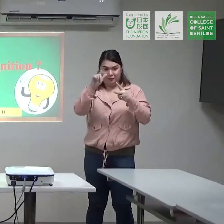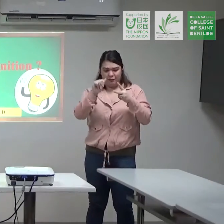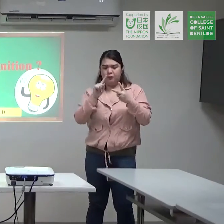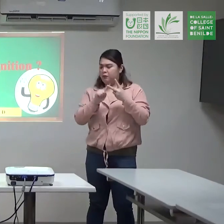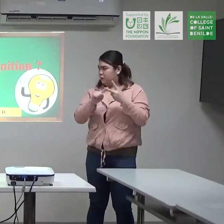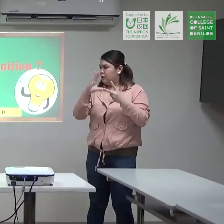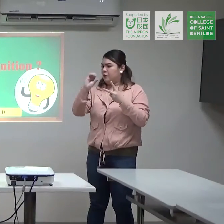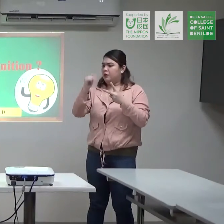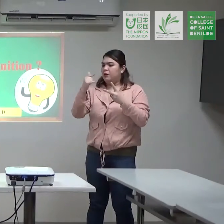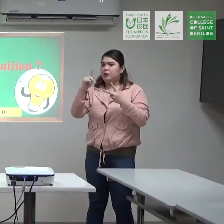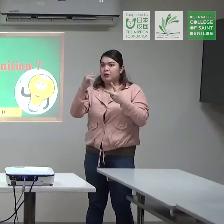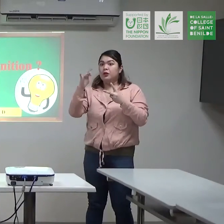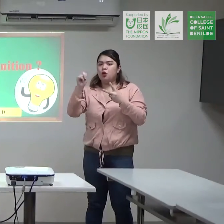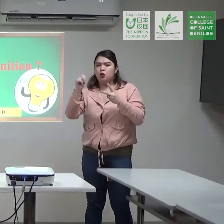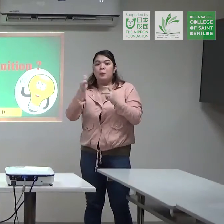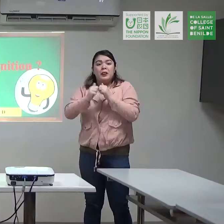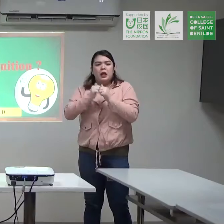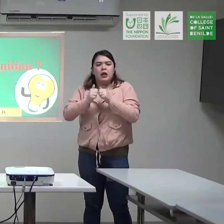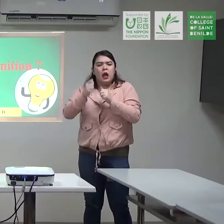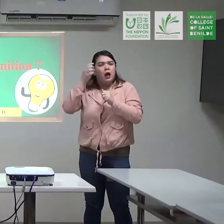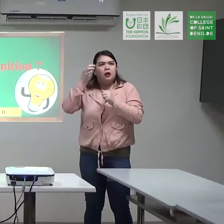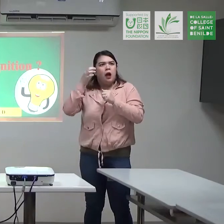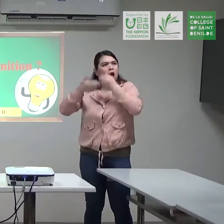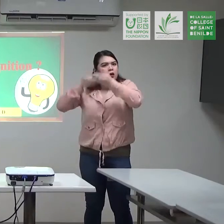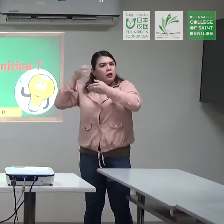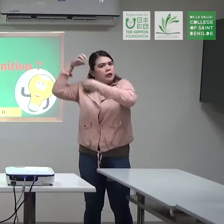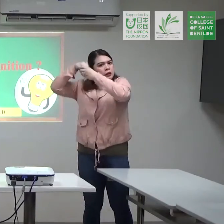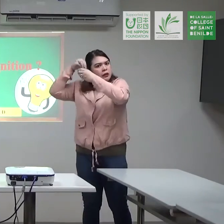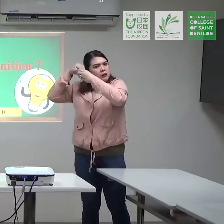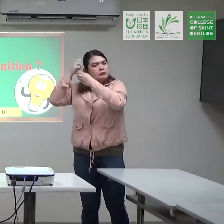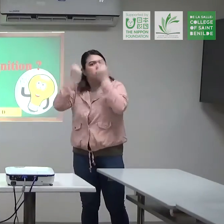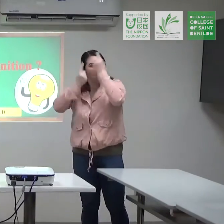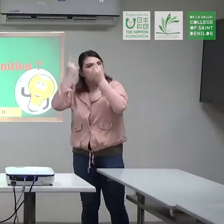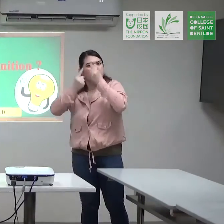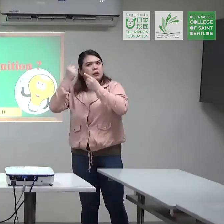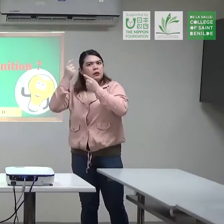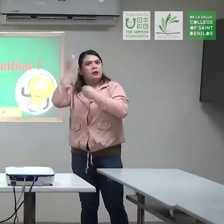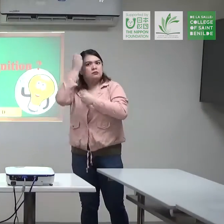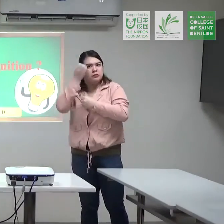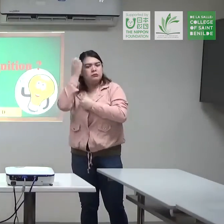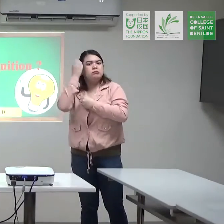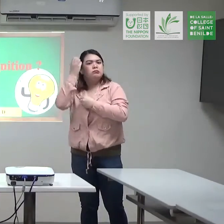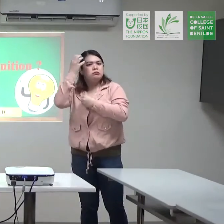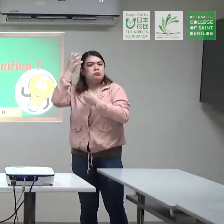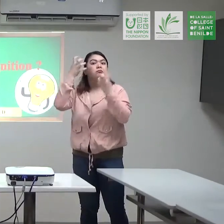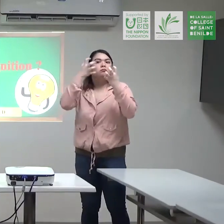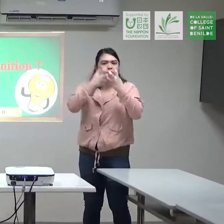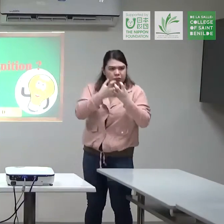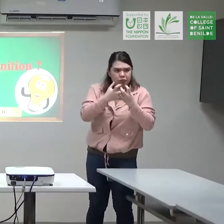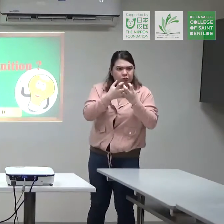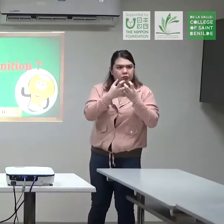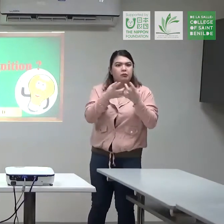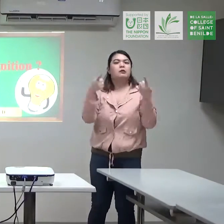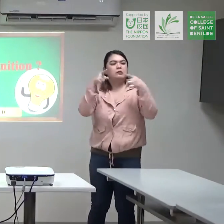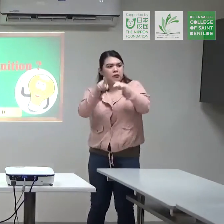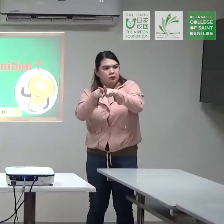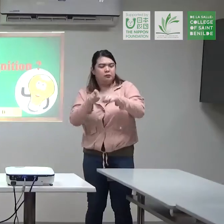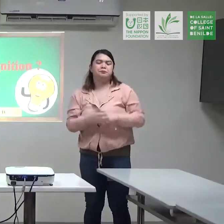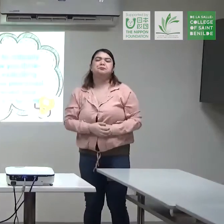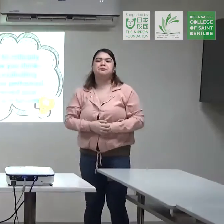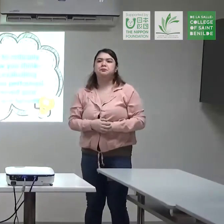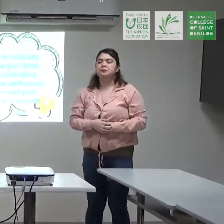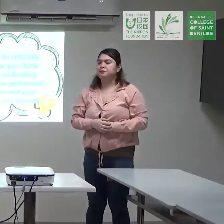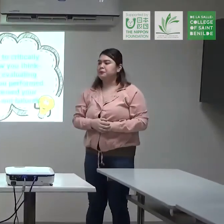uses thought process, thinking process. So briefly,